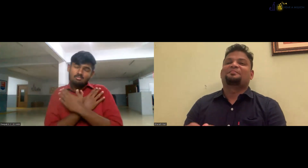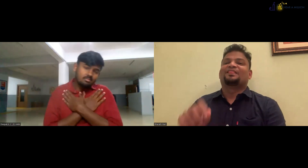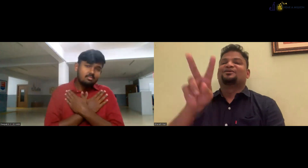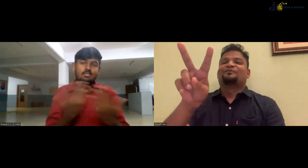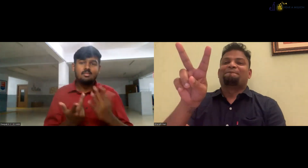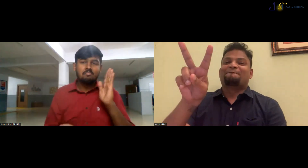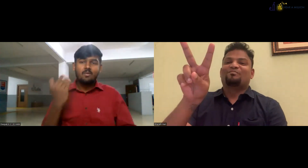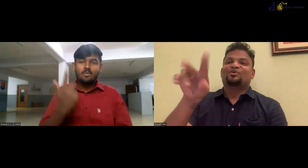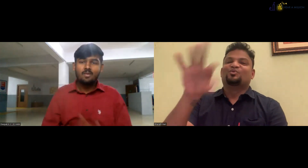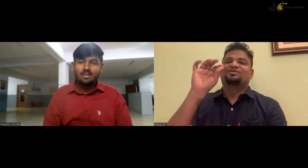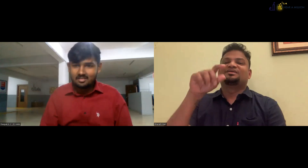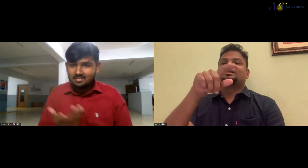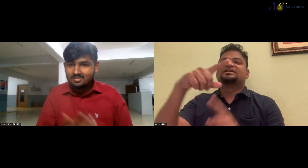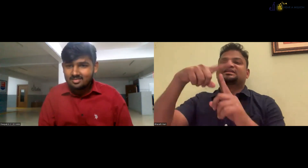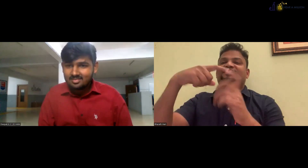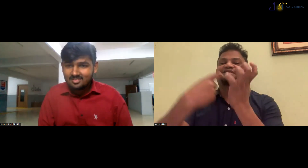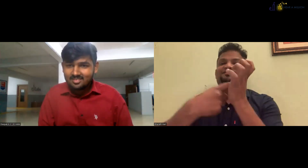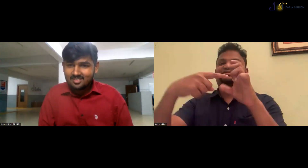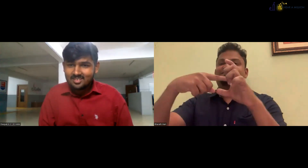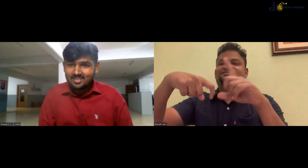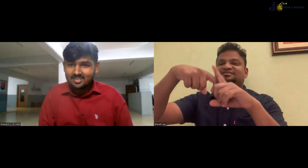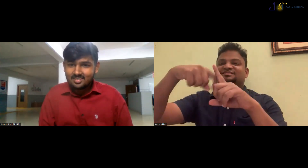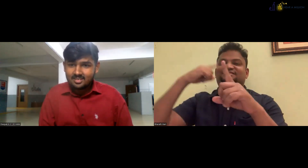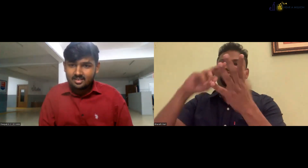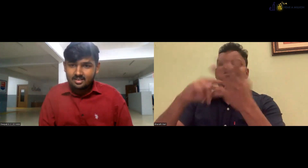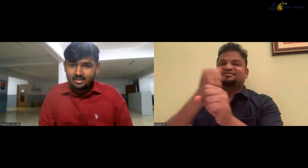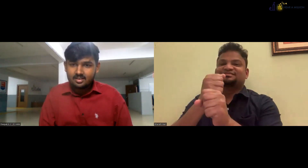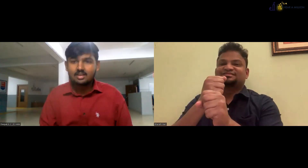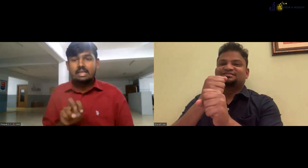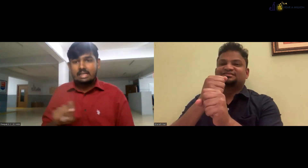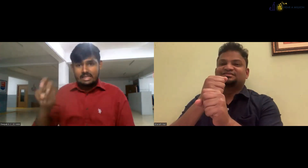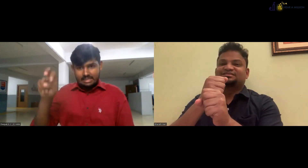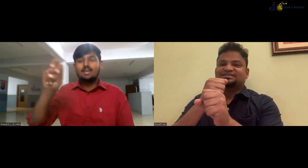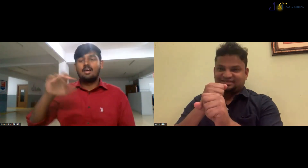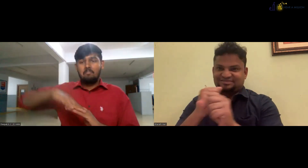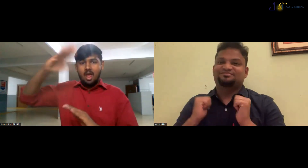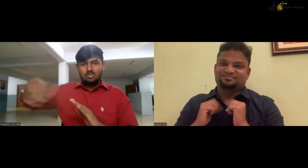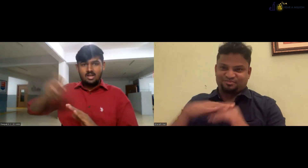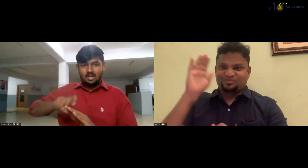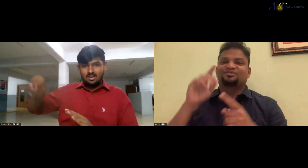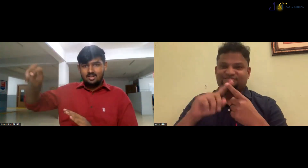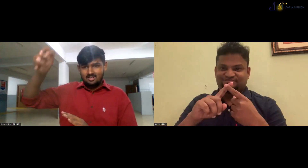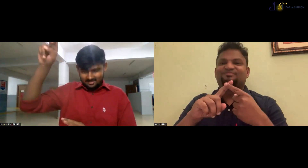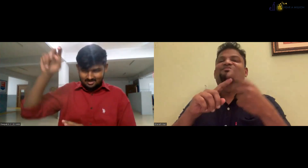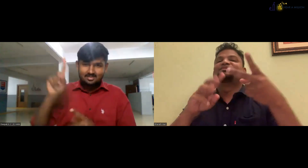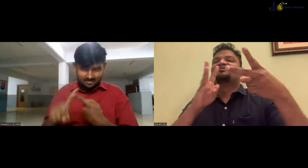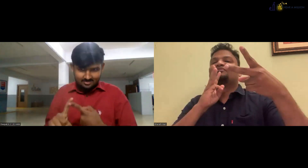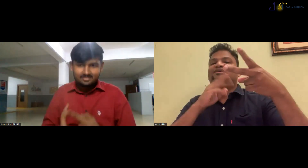the adventurous activities. So the two things I like a lot, trekking,